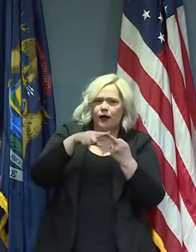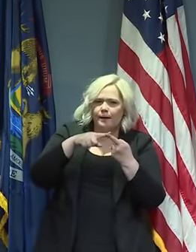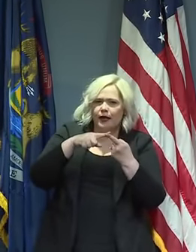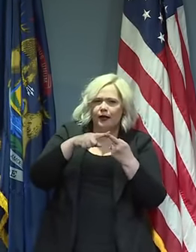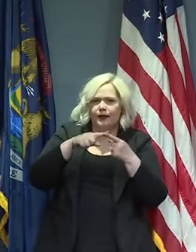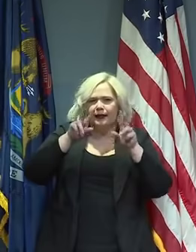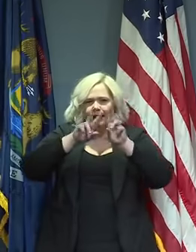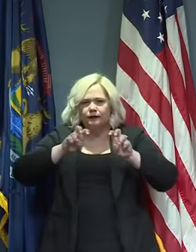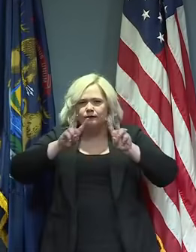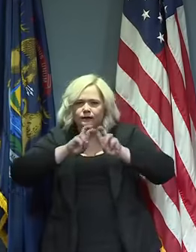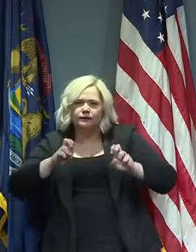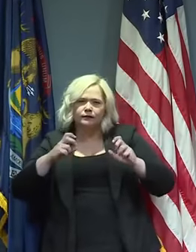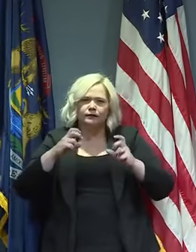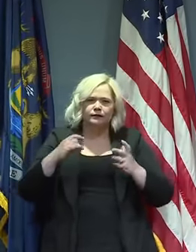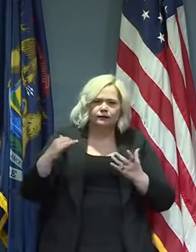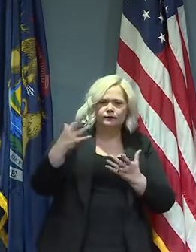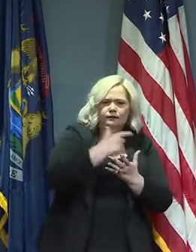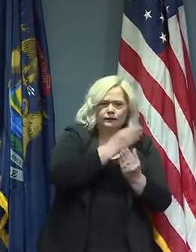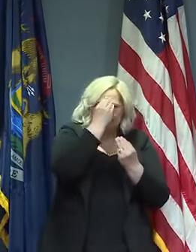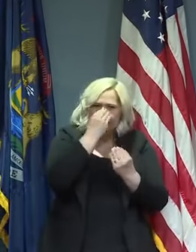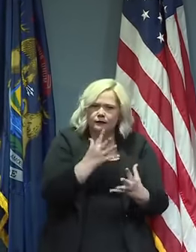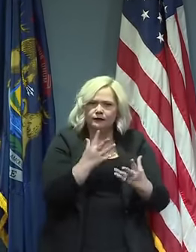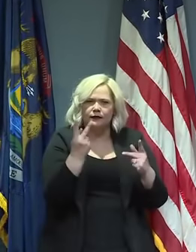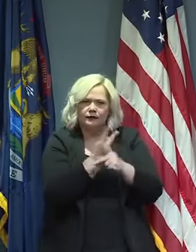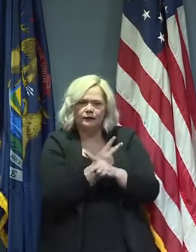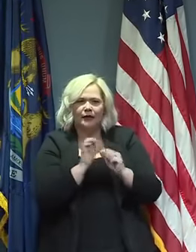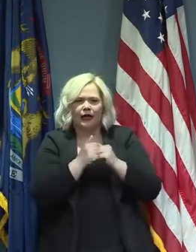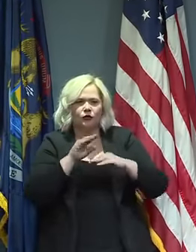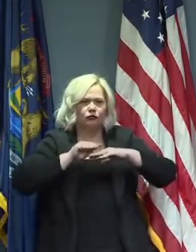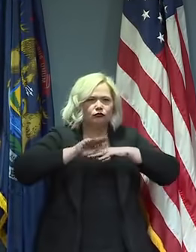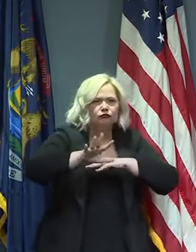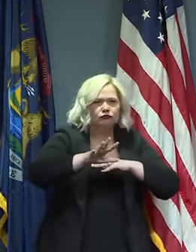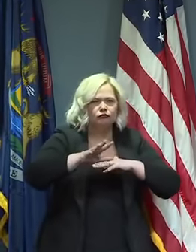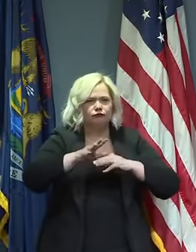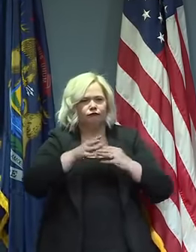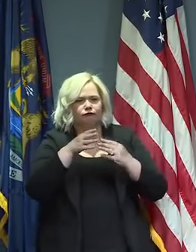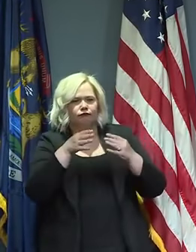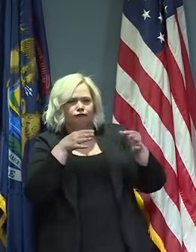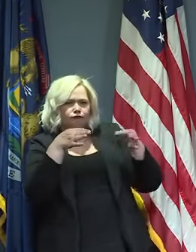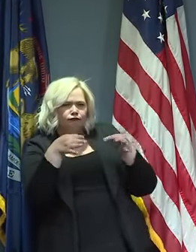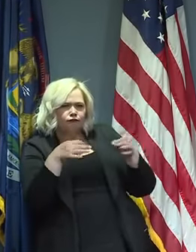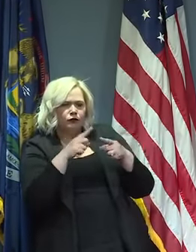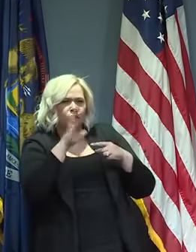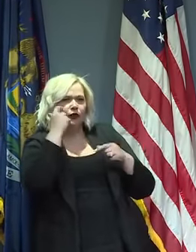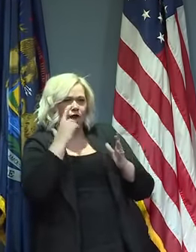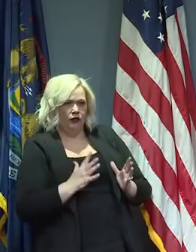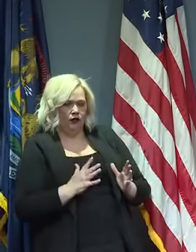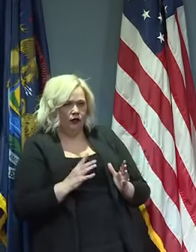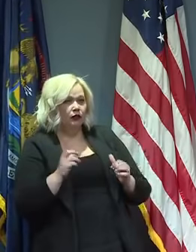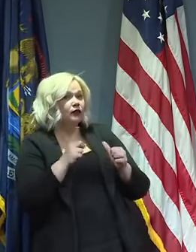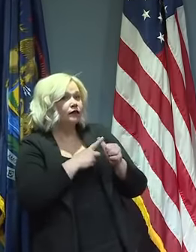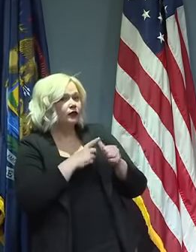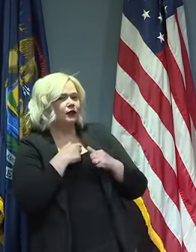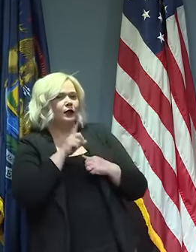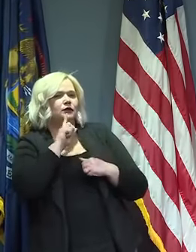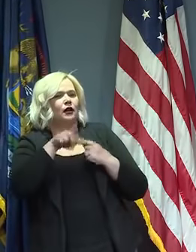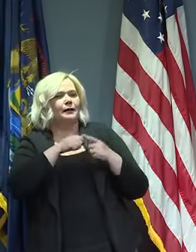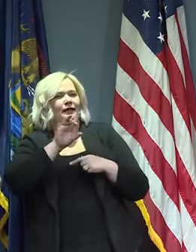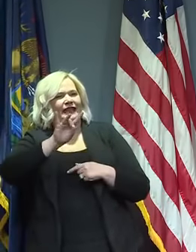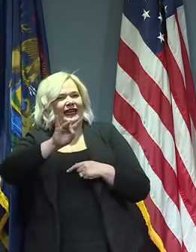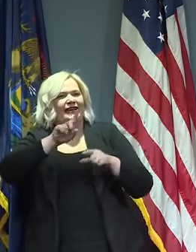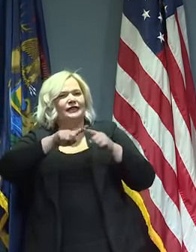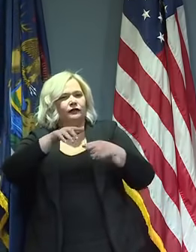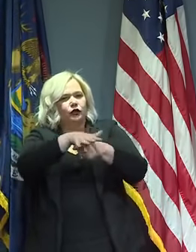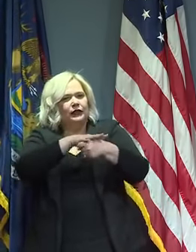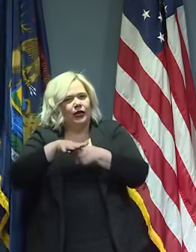the analysis we've been going through to provide advice and counsel for the governor. Let me first just start with the 8 geographic regions that